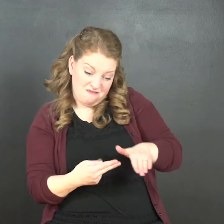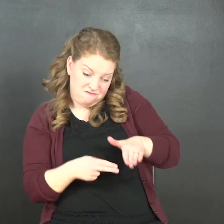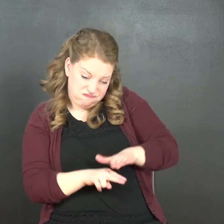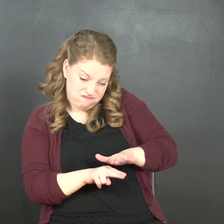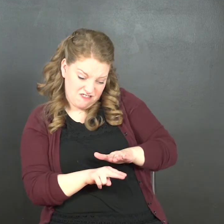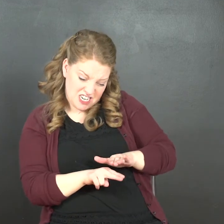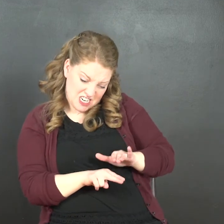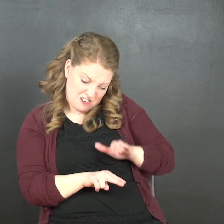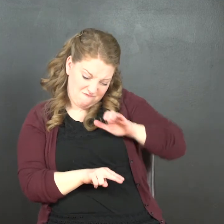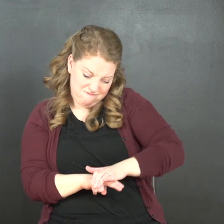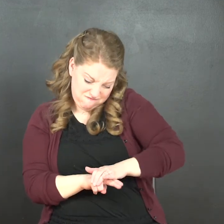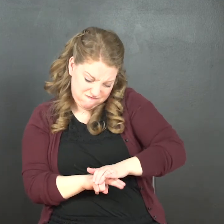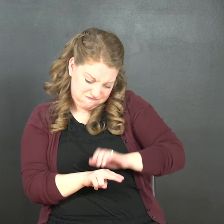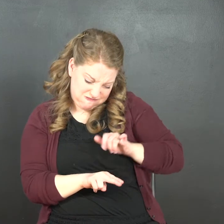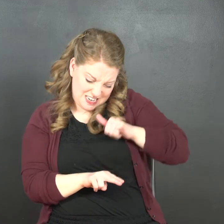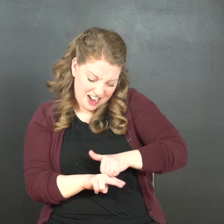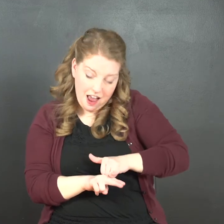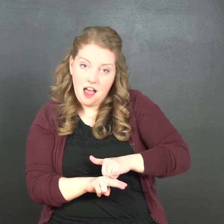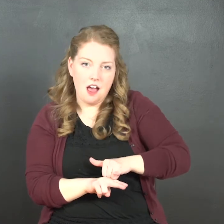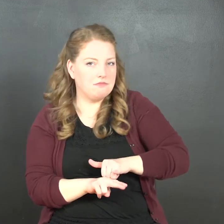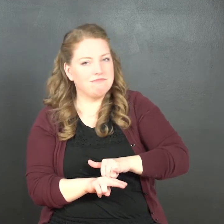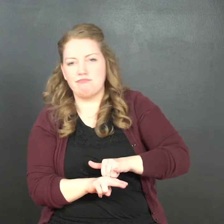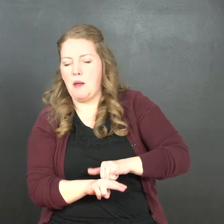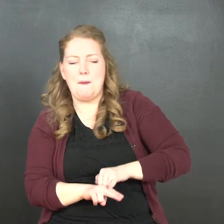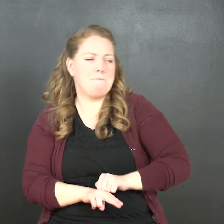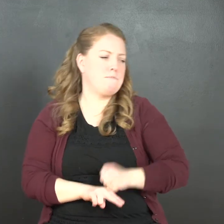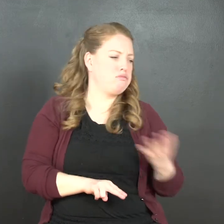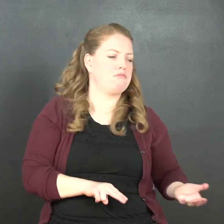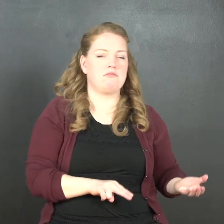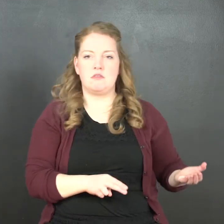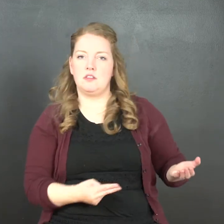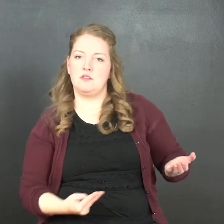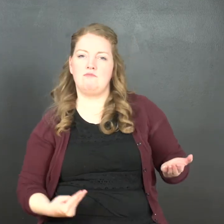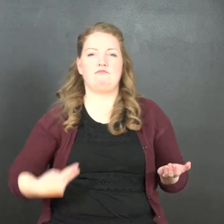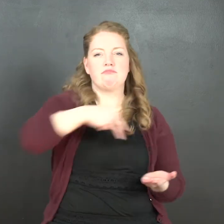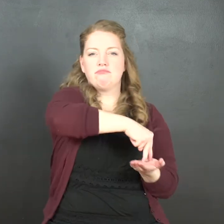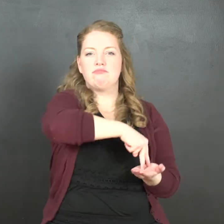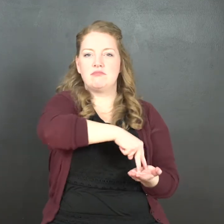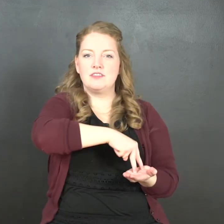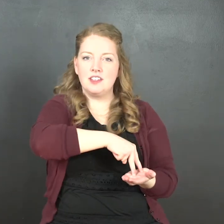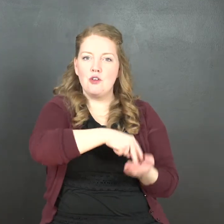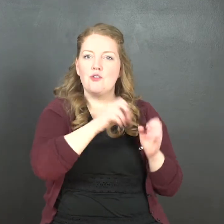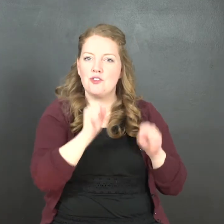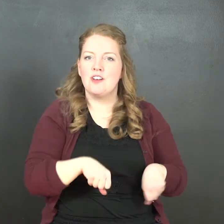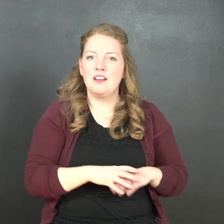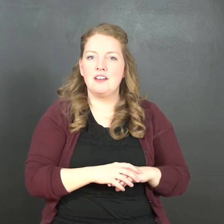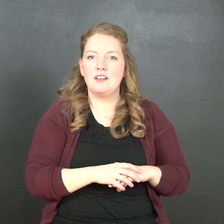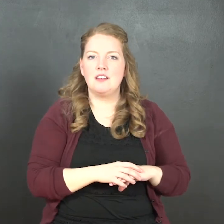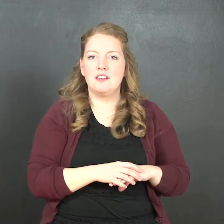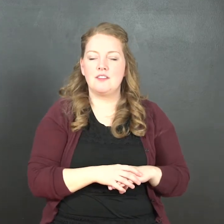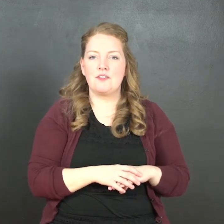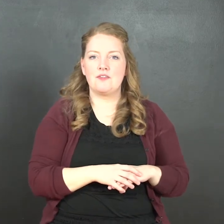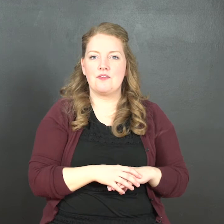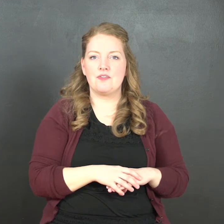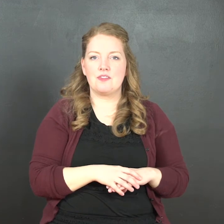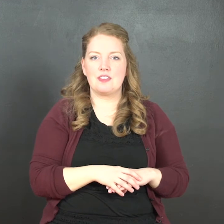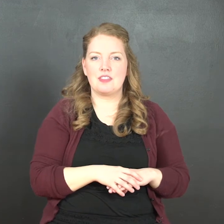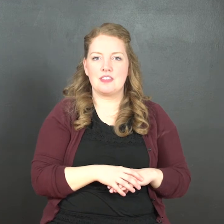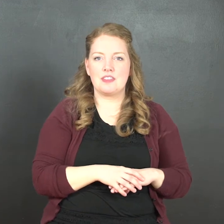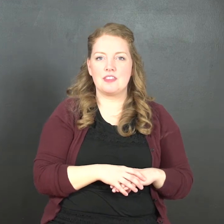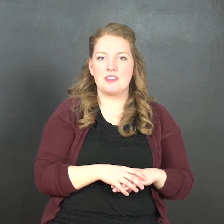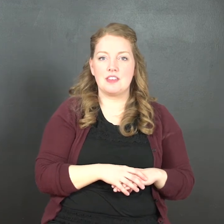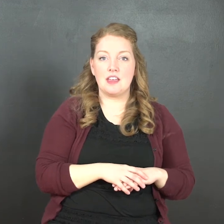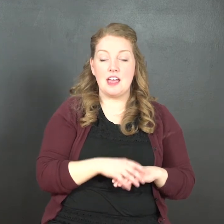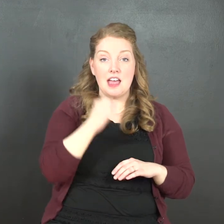death, that he literally would come out of that tomb. And the good news of the gospel without the resurrection really is not such